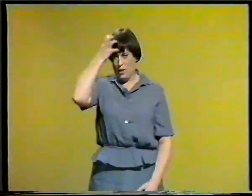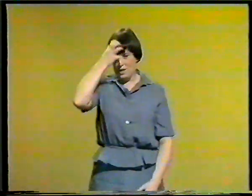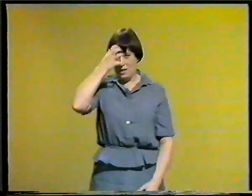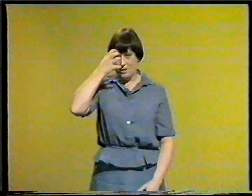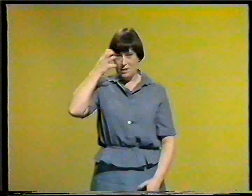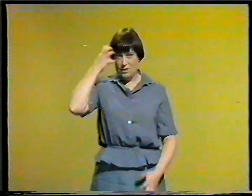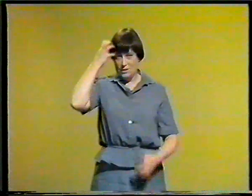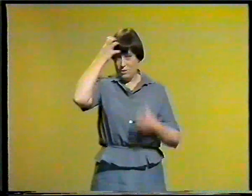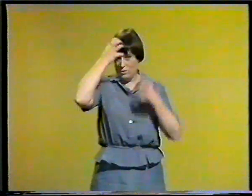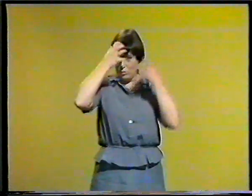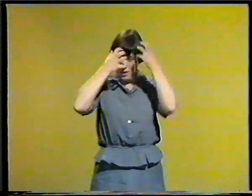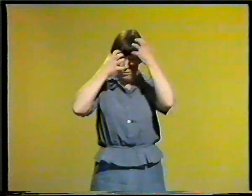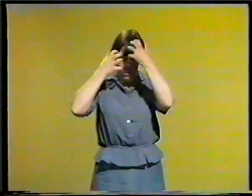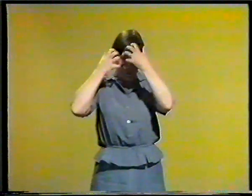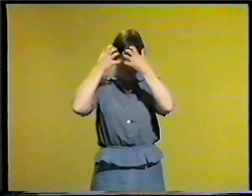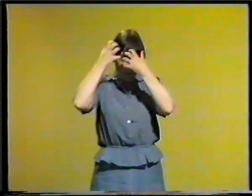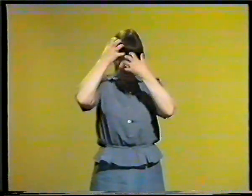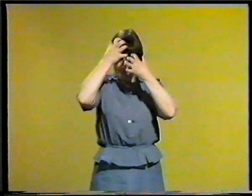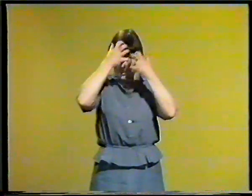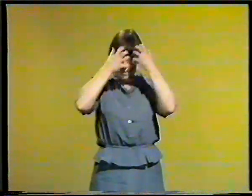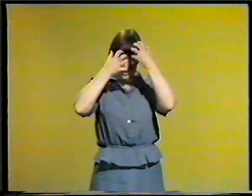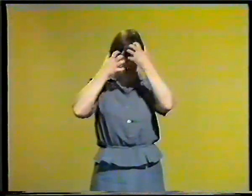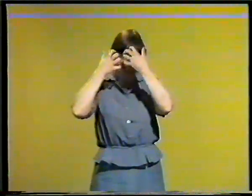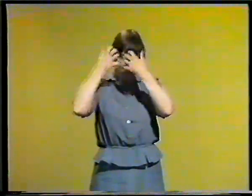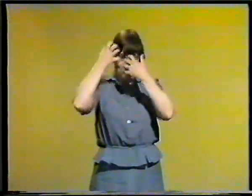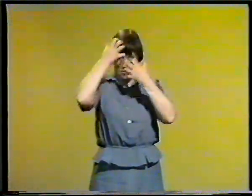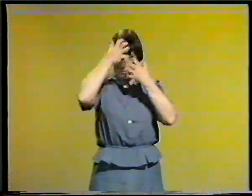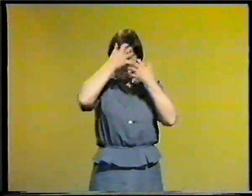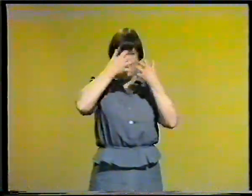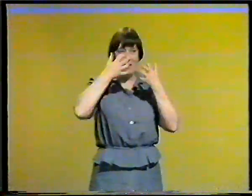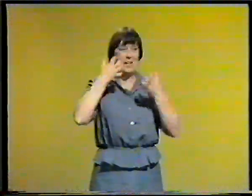worried. You can use one or two hands, depending on the degree of worry.